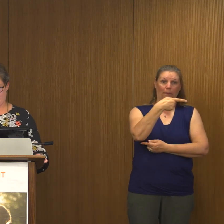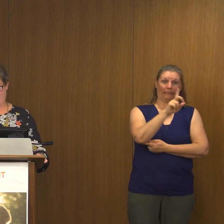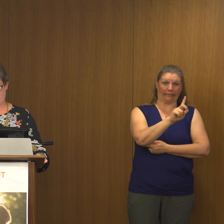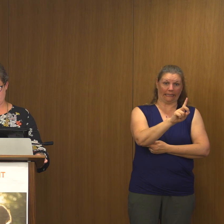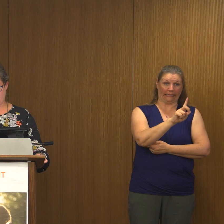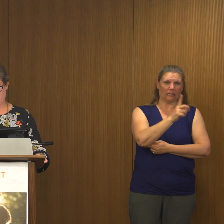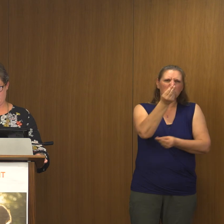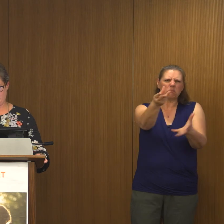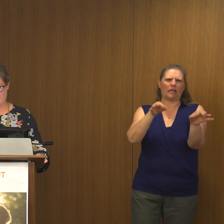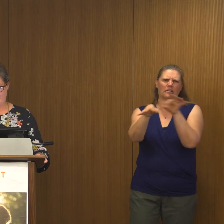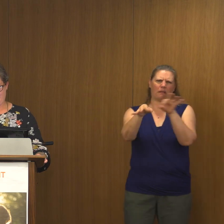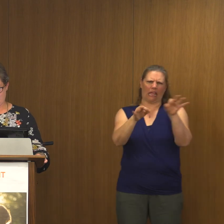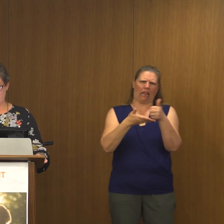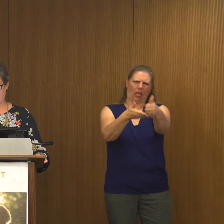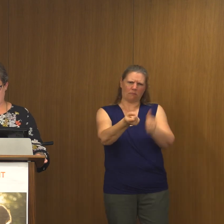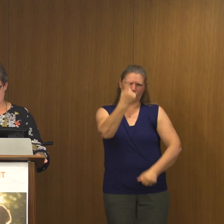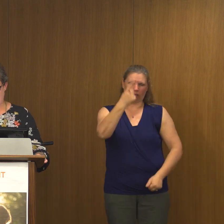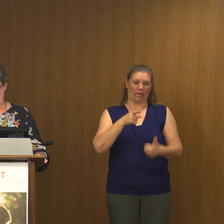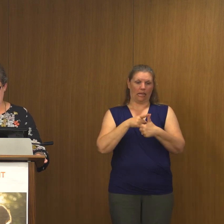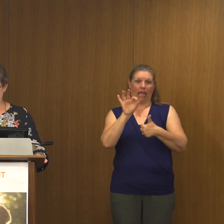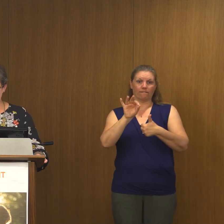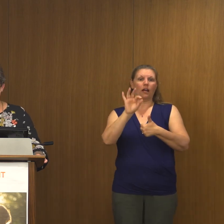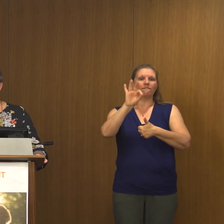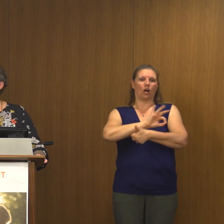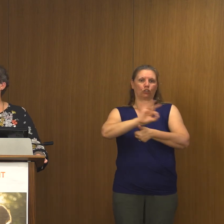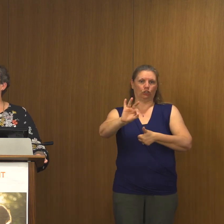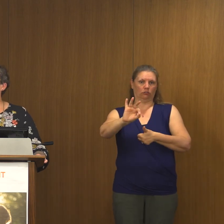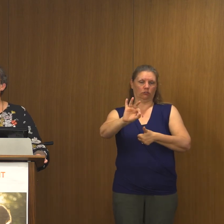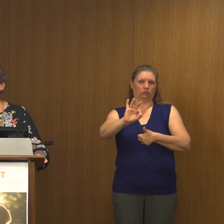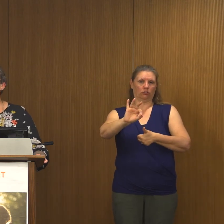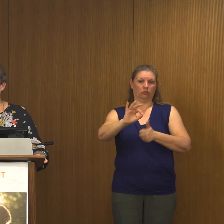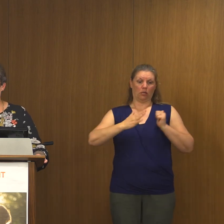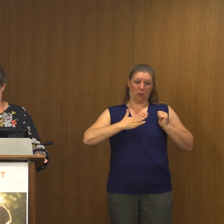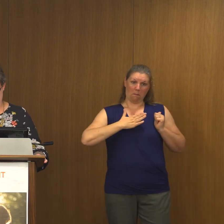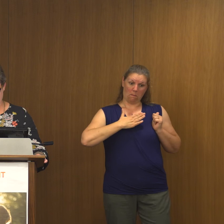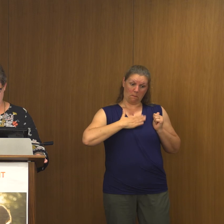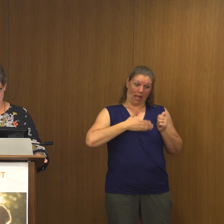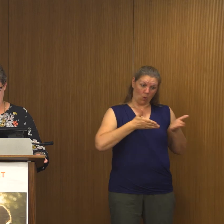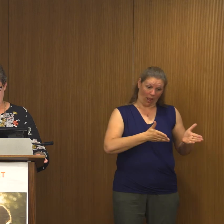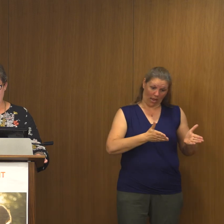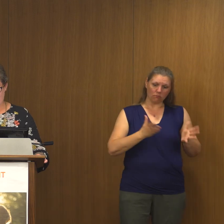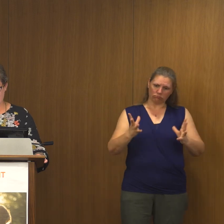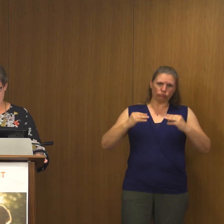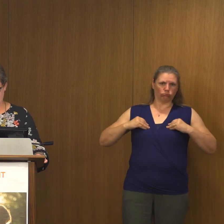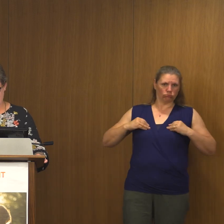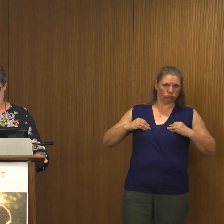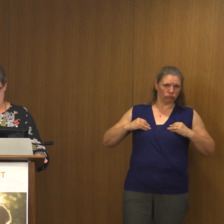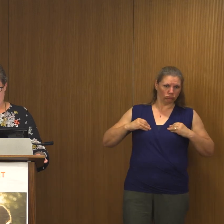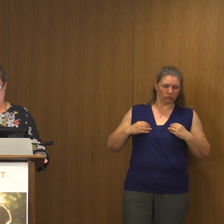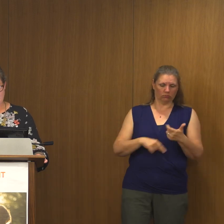explanation is as follows. Function. I may do things differently, but please let me try.